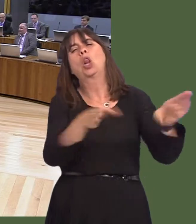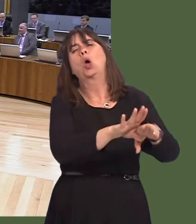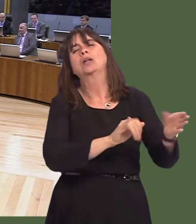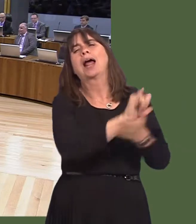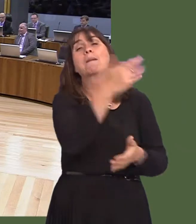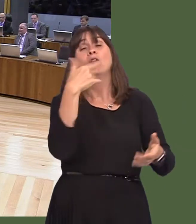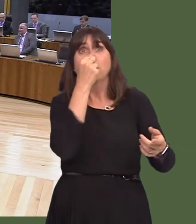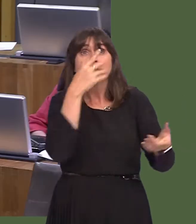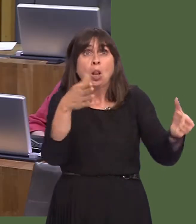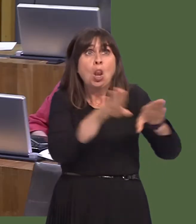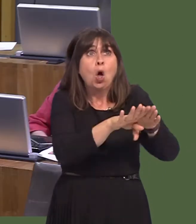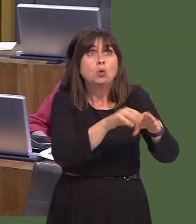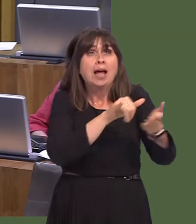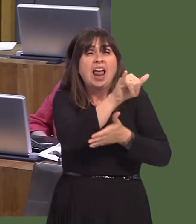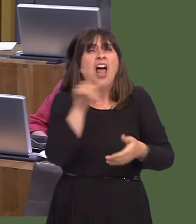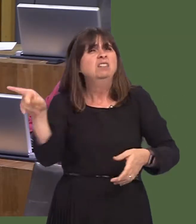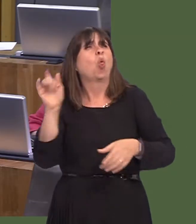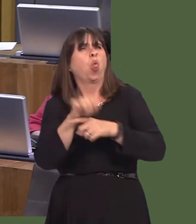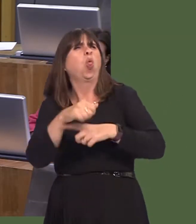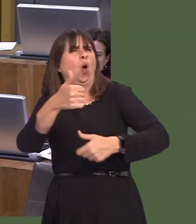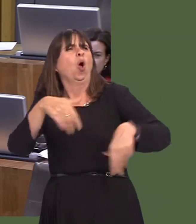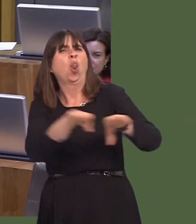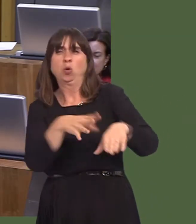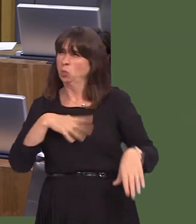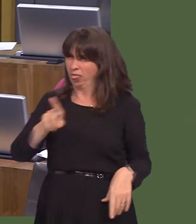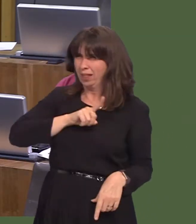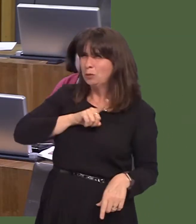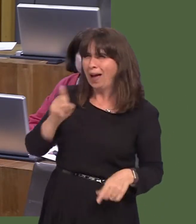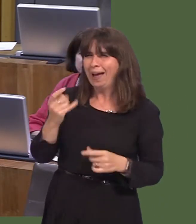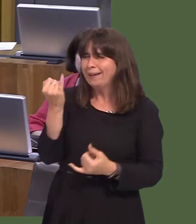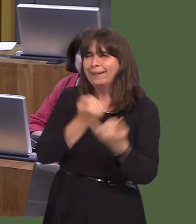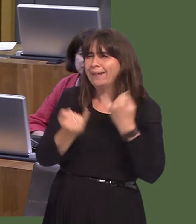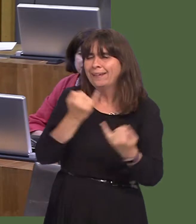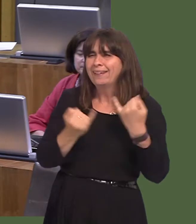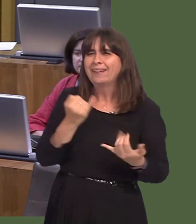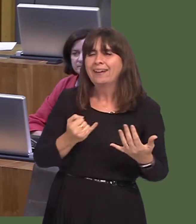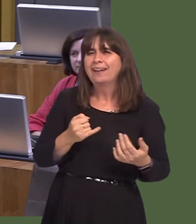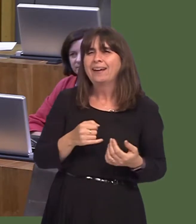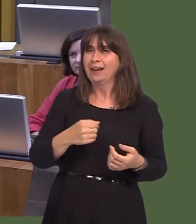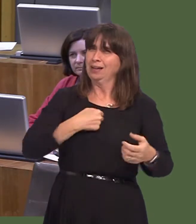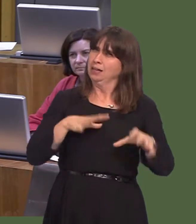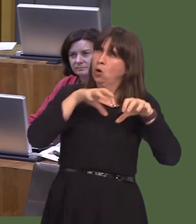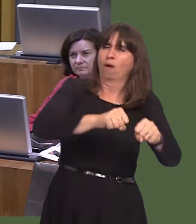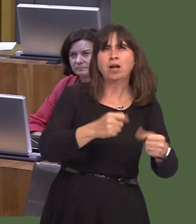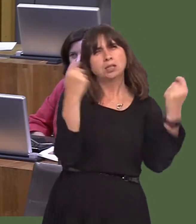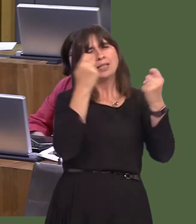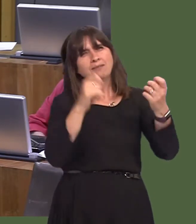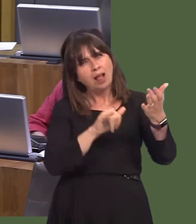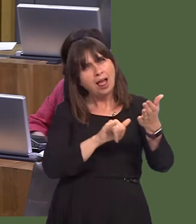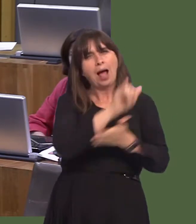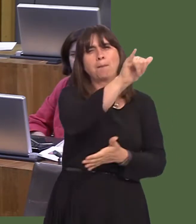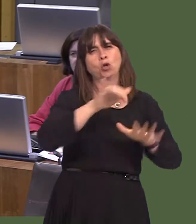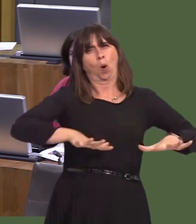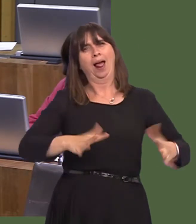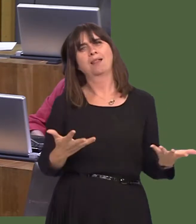or not, and then jumped onto the bandwagon when the airport started to be successful. And he accuses us of